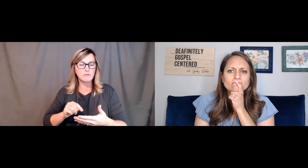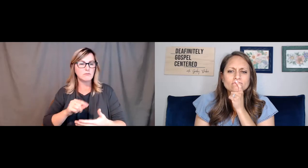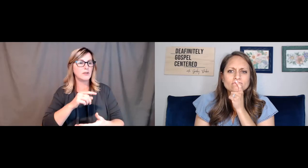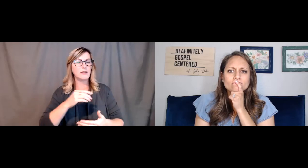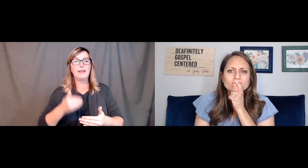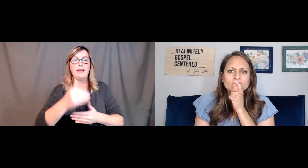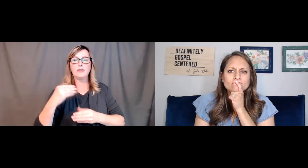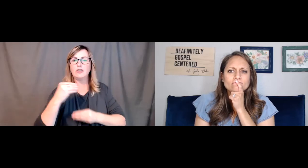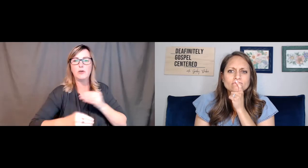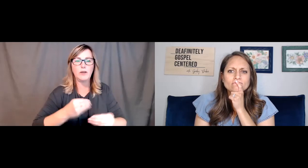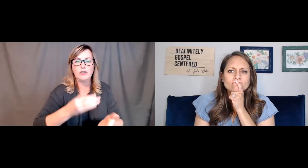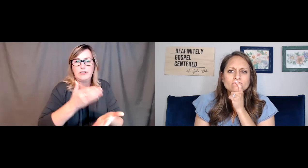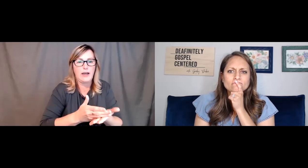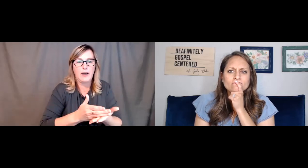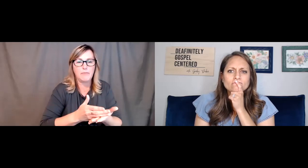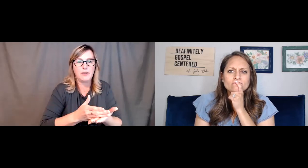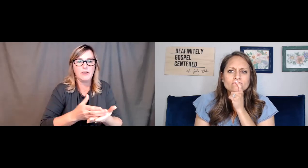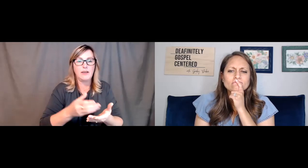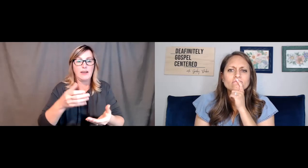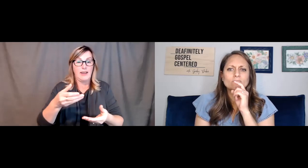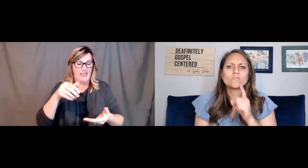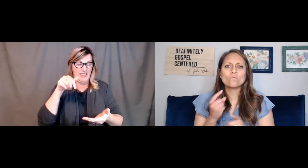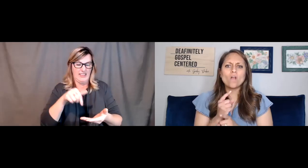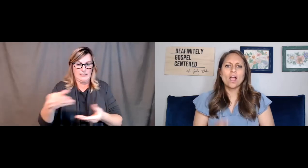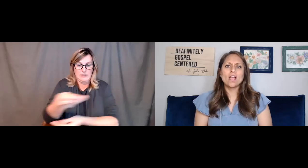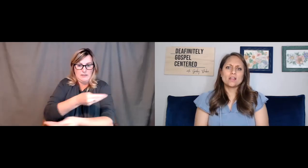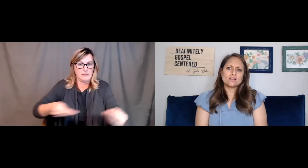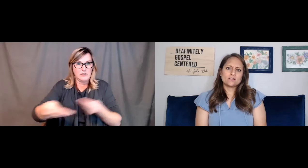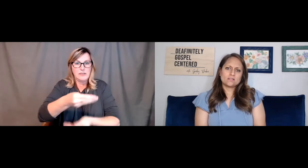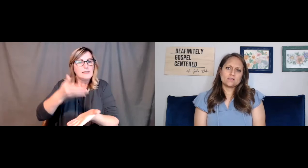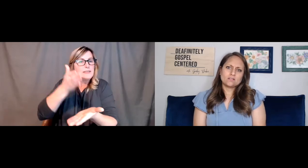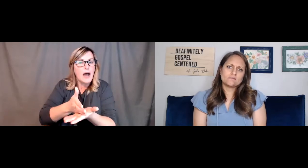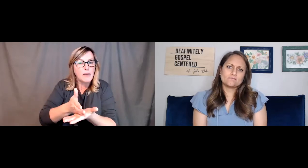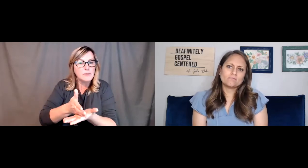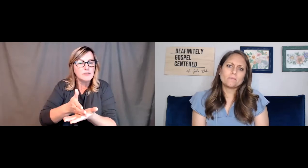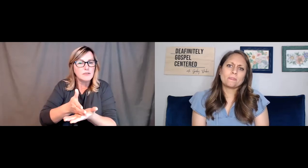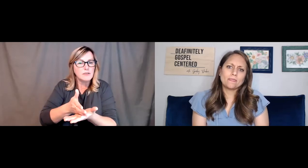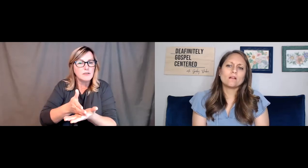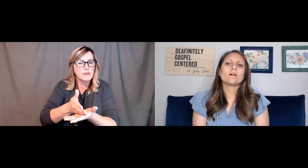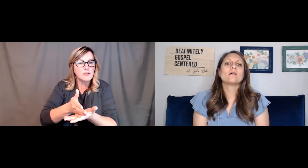And they don't get to learn about the Lord through those gifts. Yeah. And it stops.